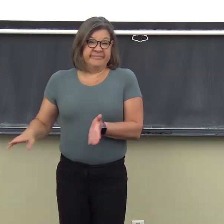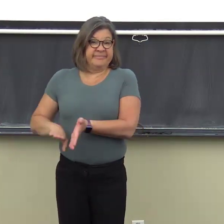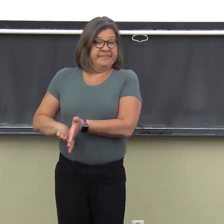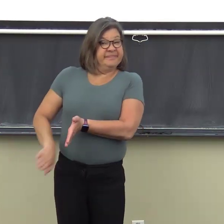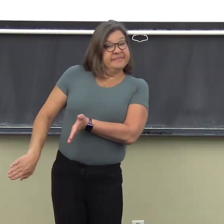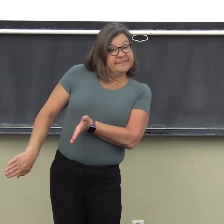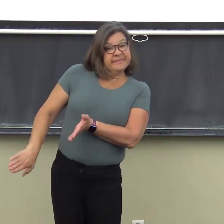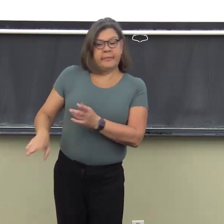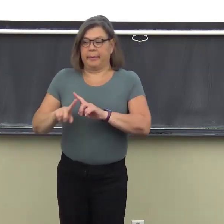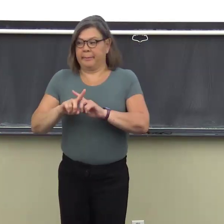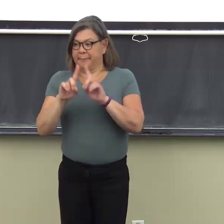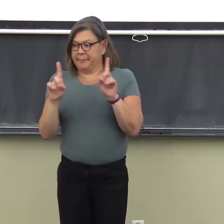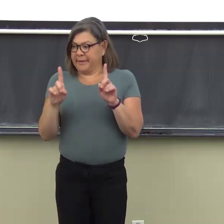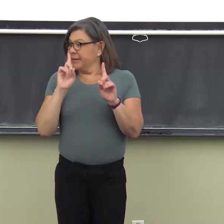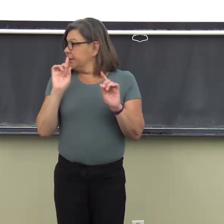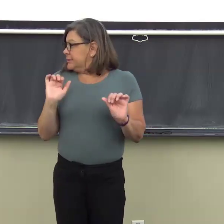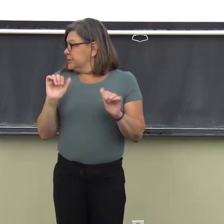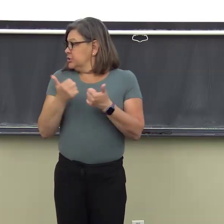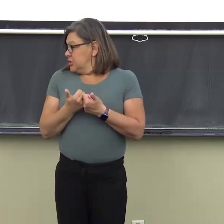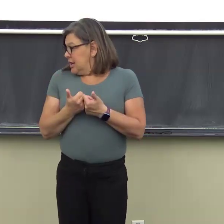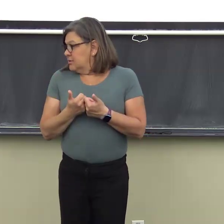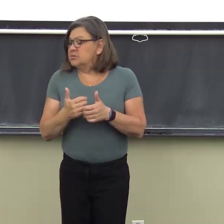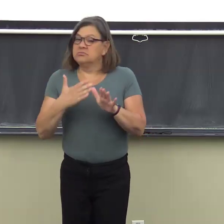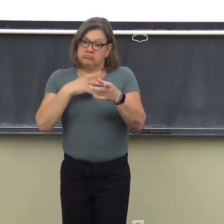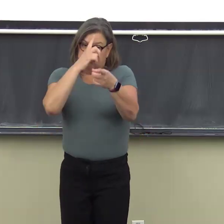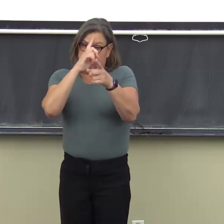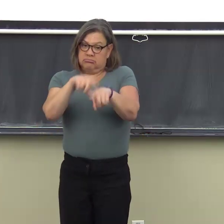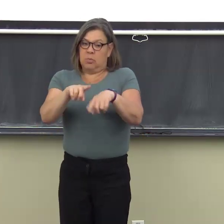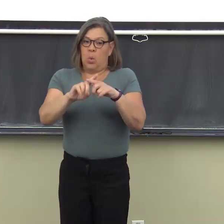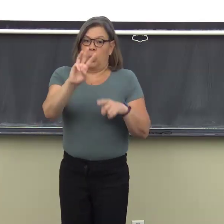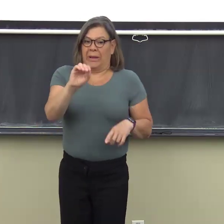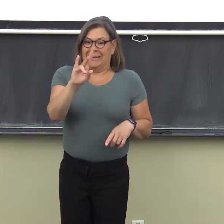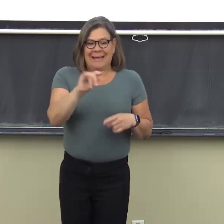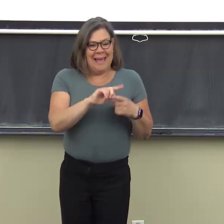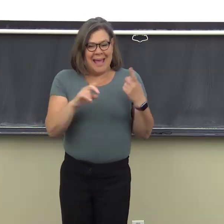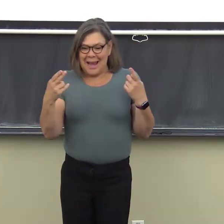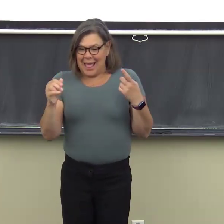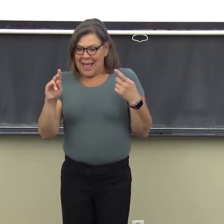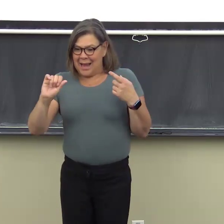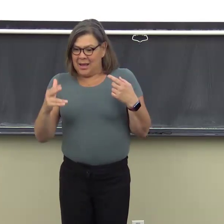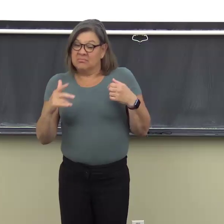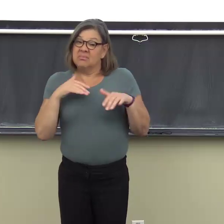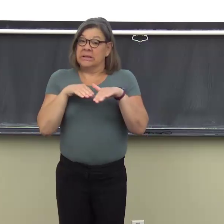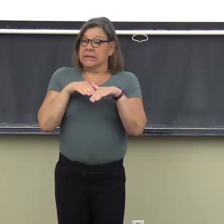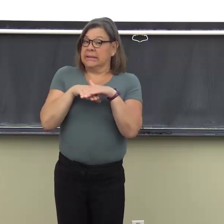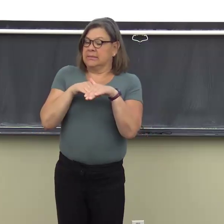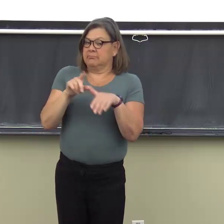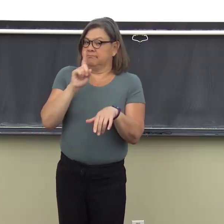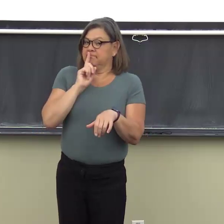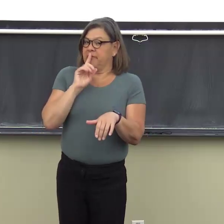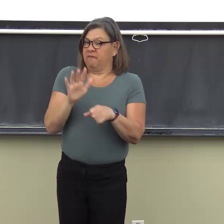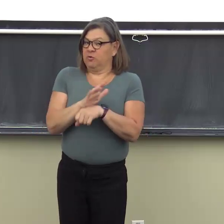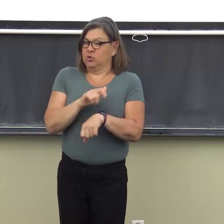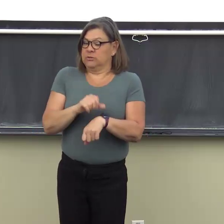The challenge, and I agree with Wendy, I think it was kind of, accessibility is not my full-time job